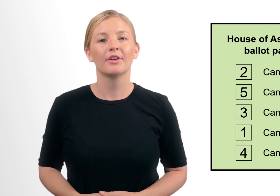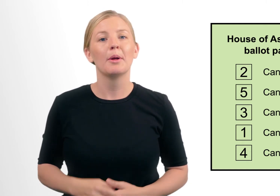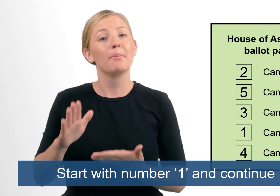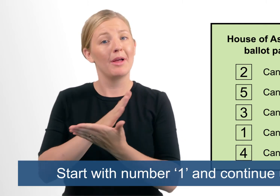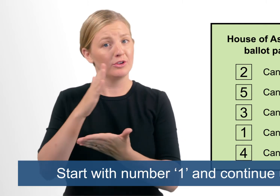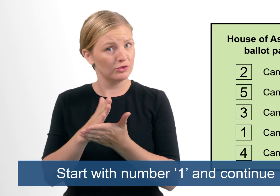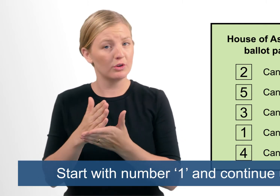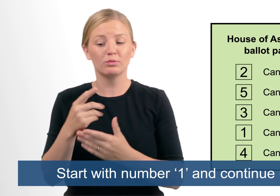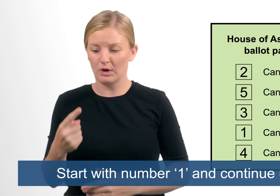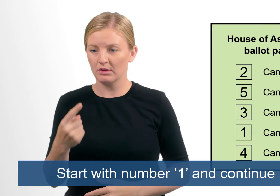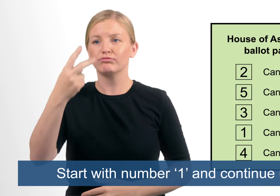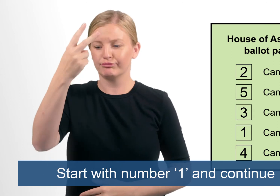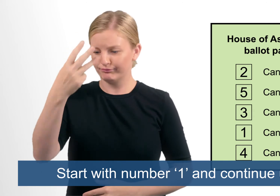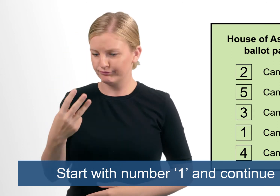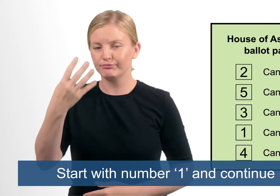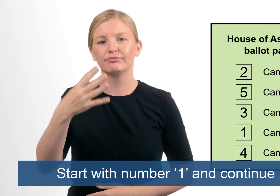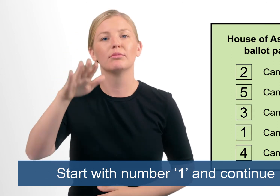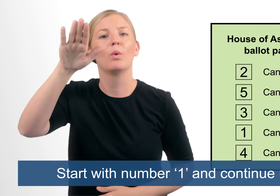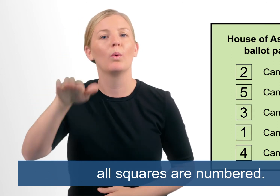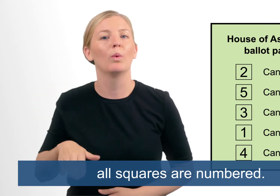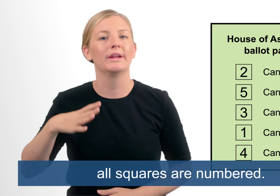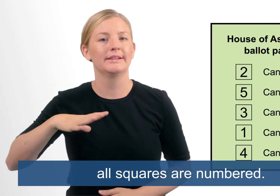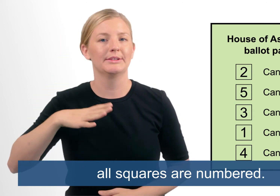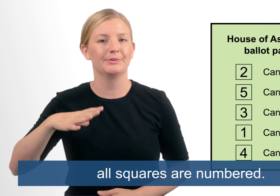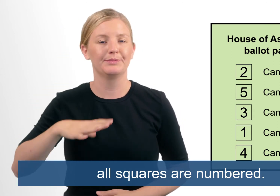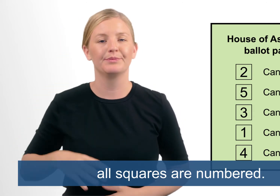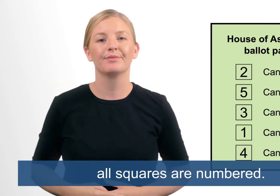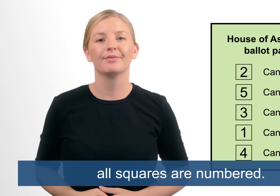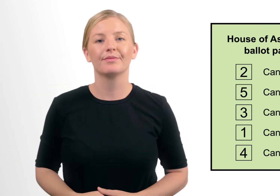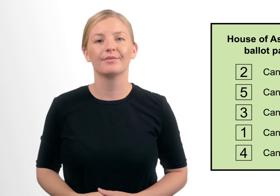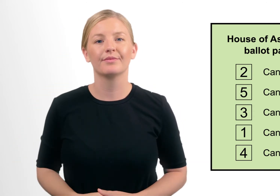Start with number 1 and continue until all squares are numbered.